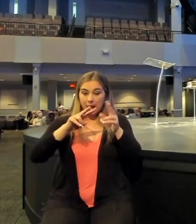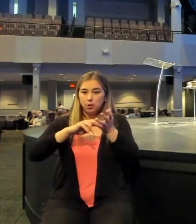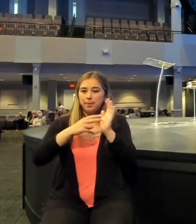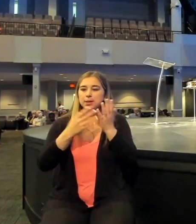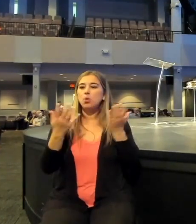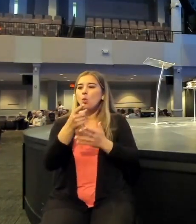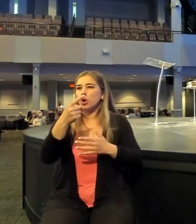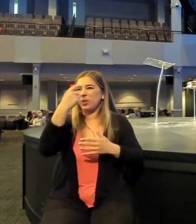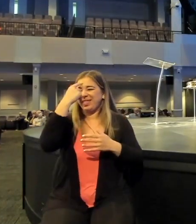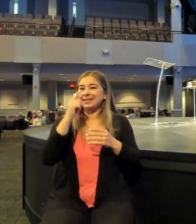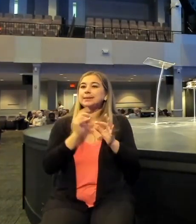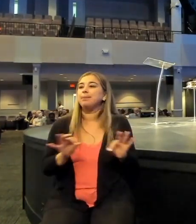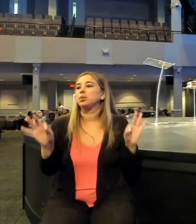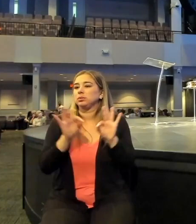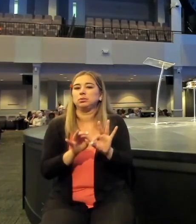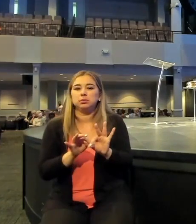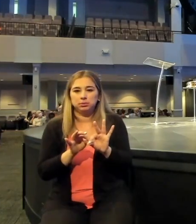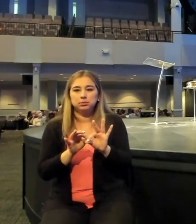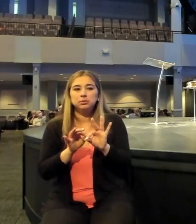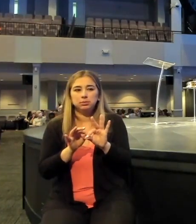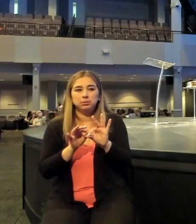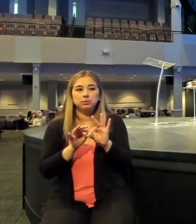as valuable.